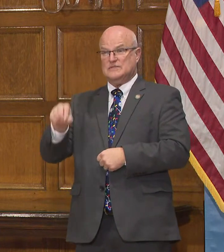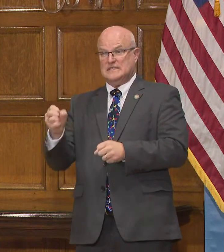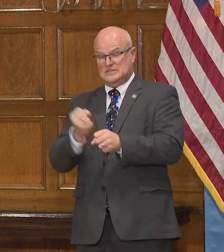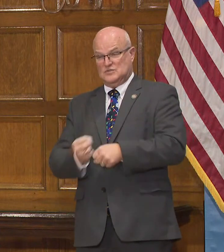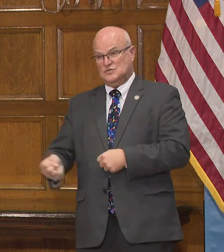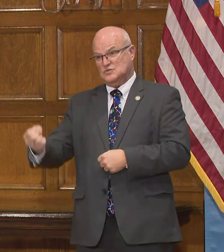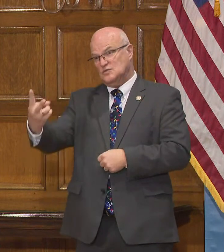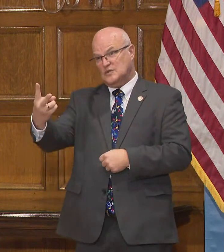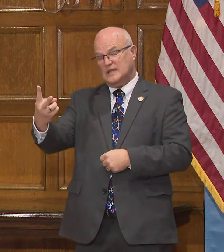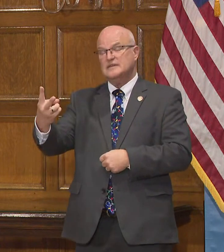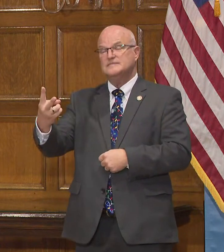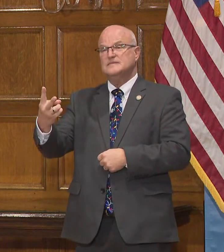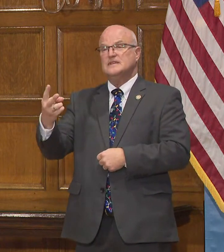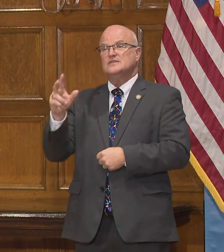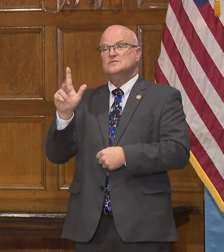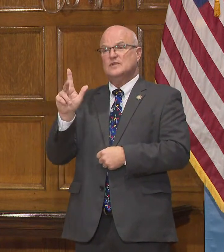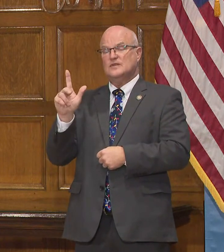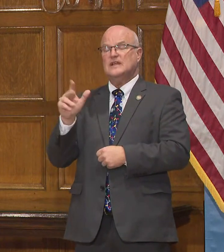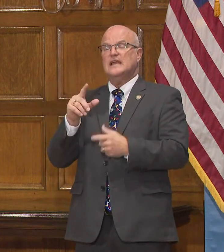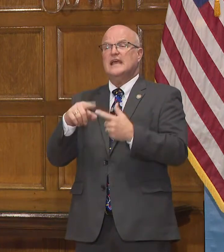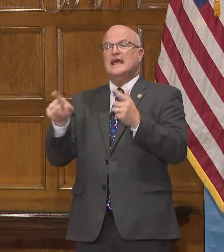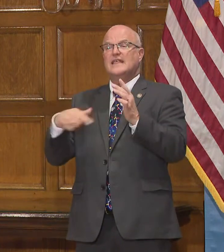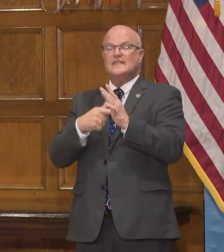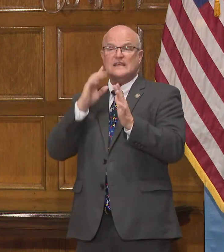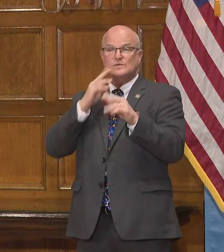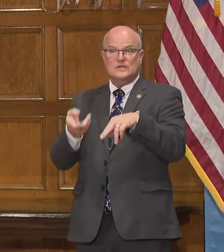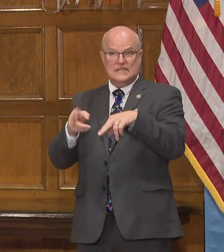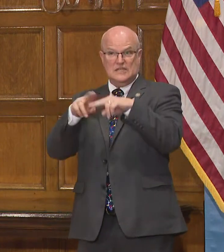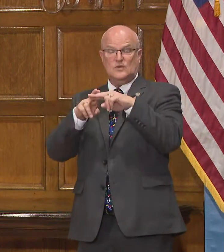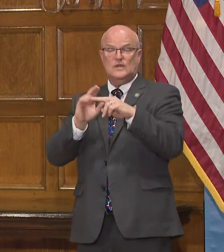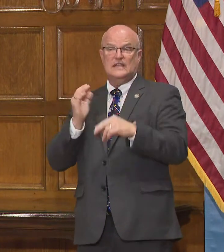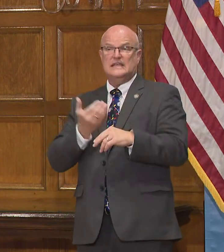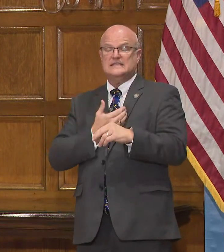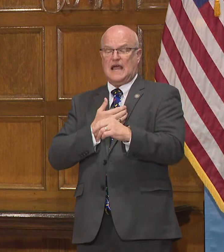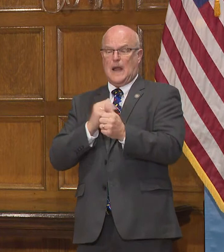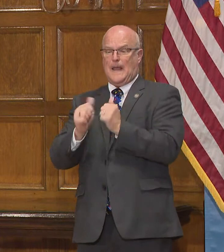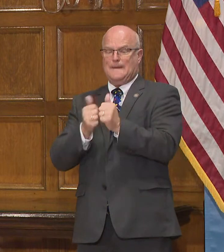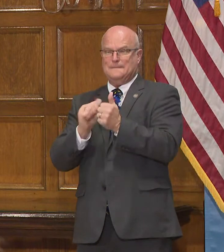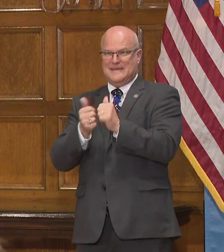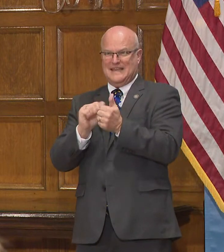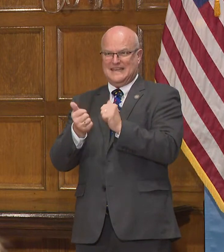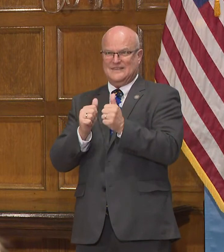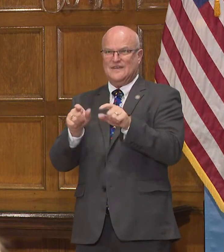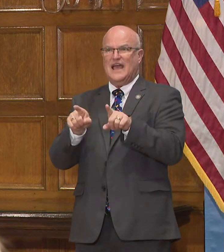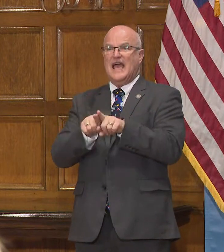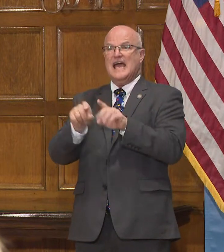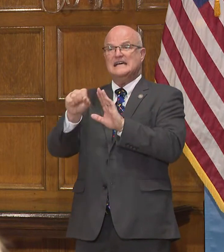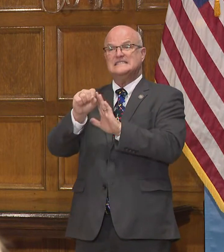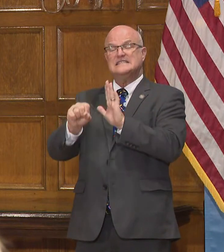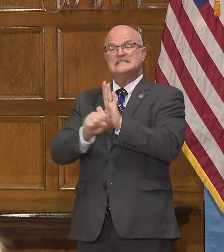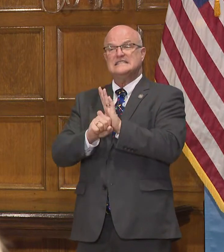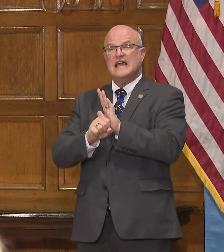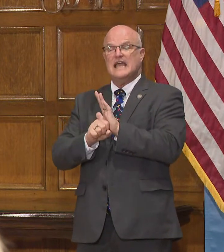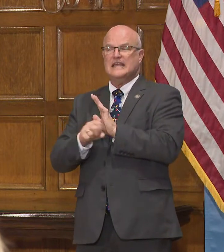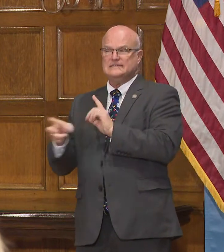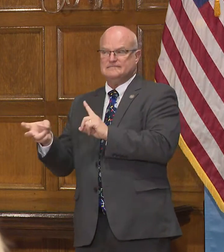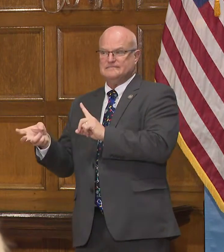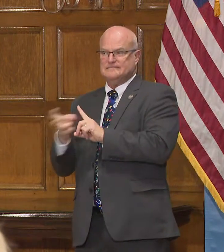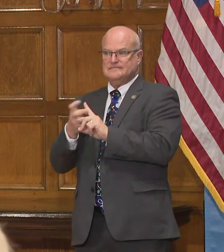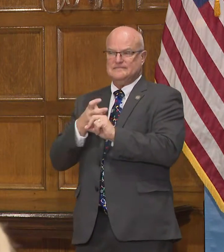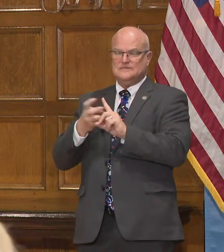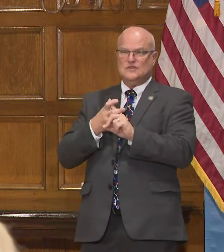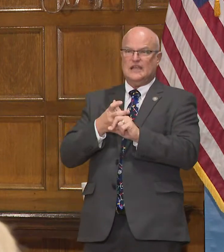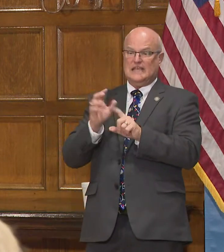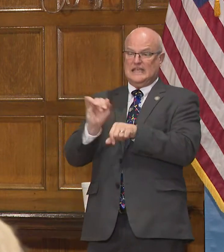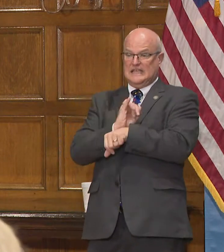in 2023. This will increase our competitiveness as a state in attracting industry